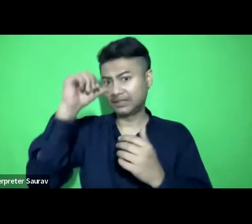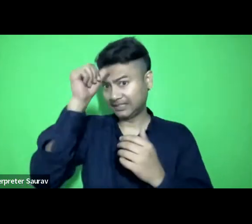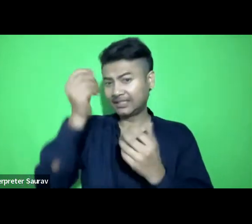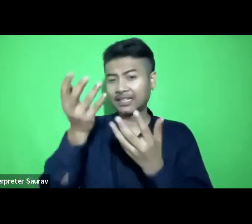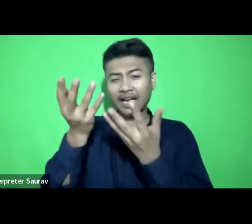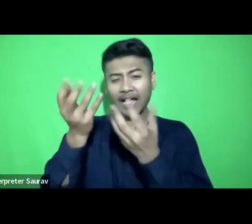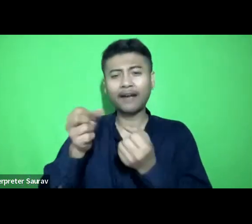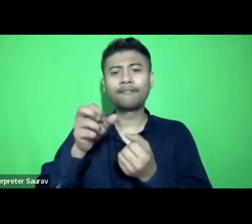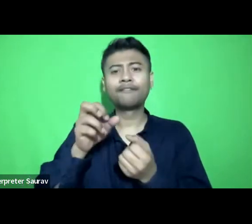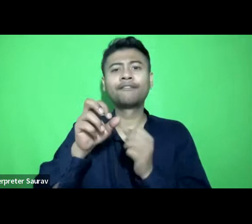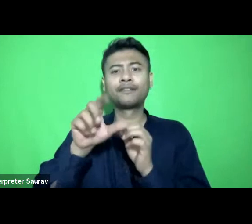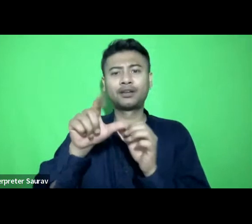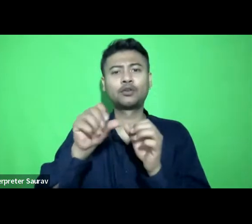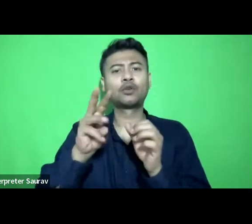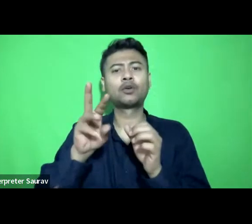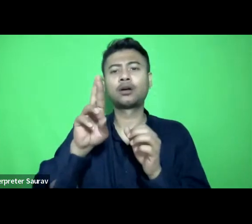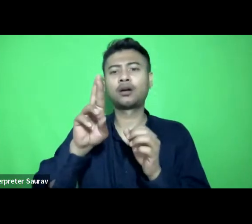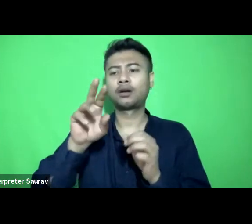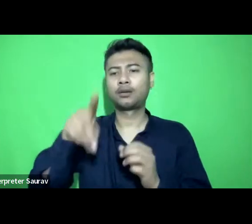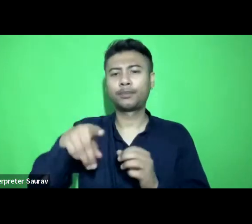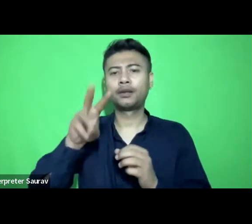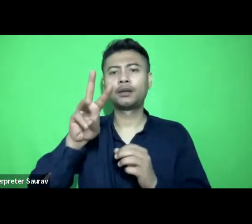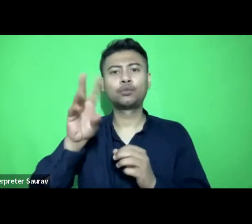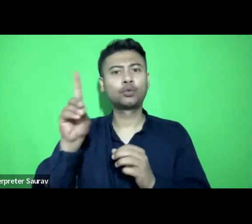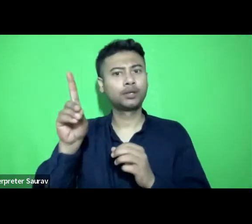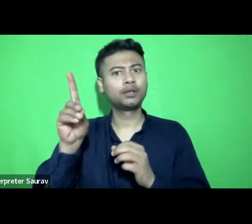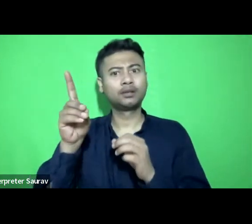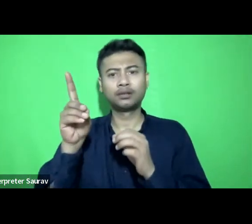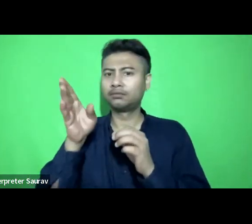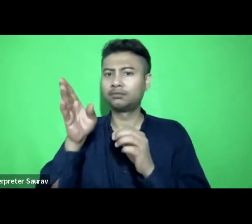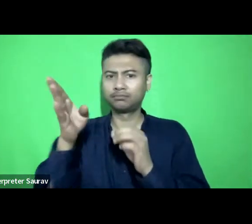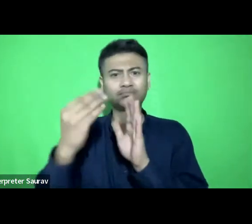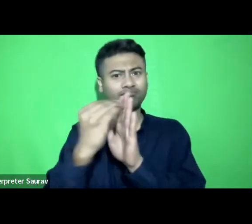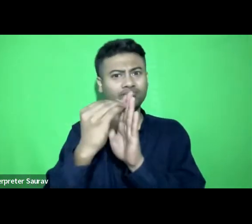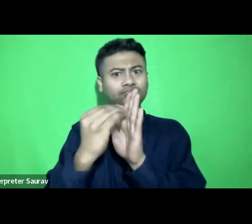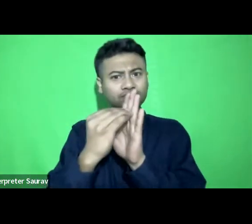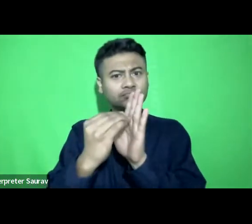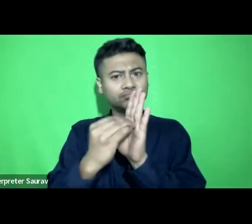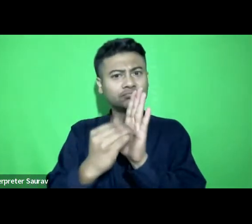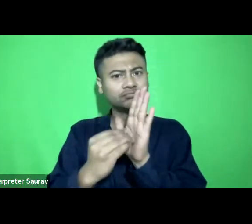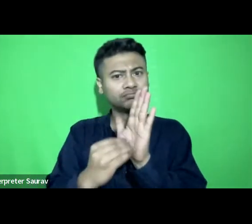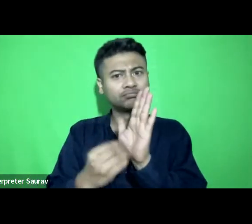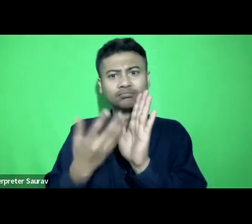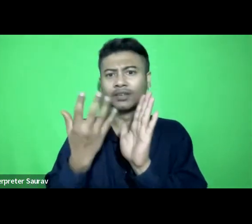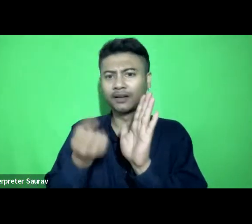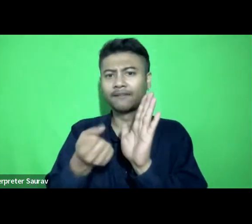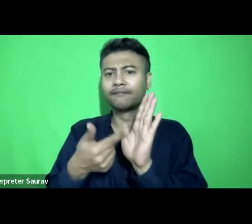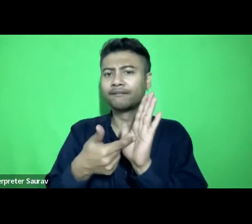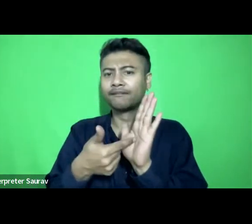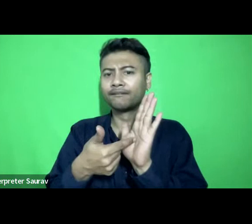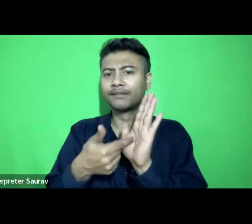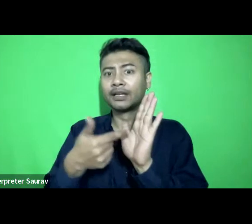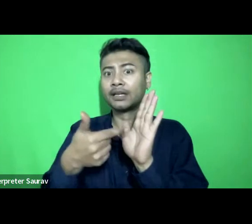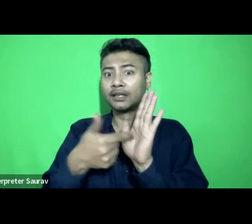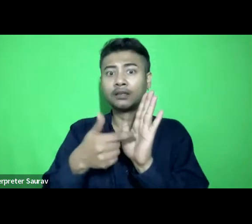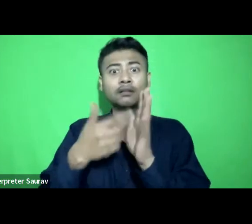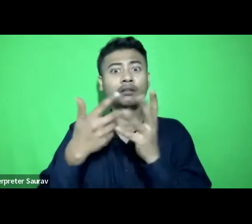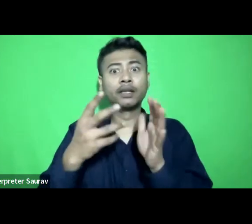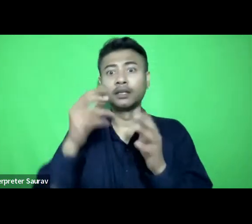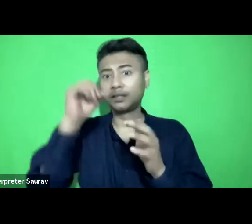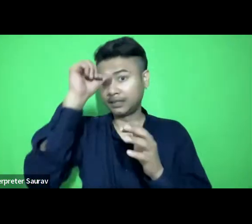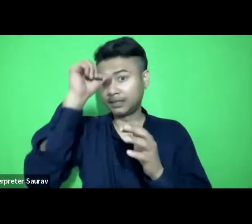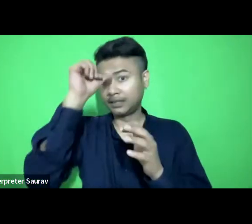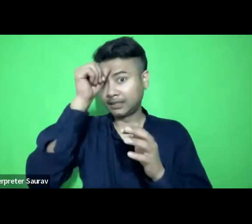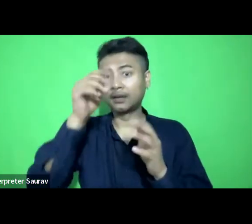with disabilities covers several aspects and which are reflected in the national campaigns, the Accessible